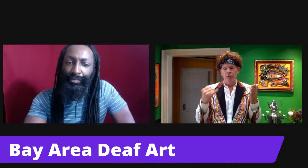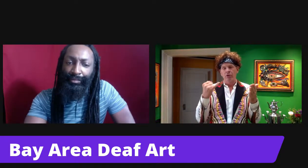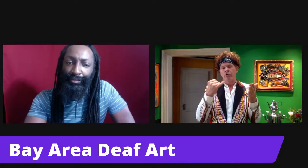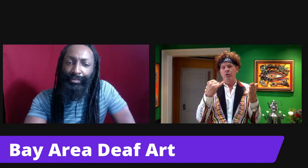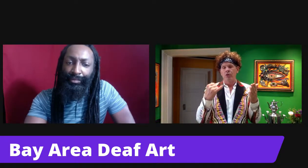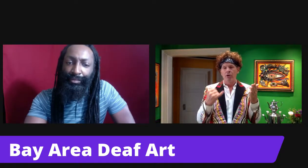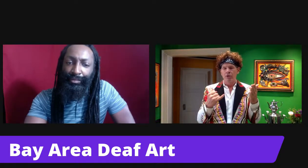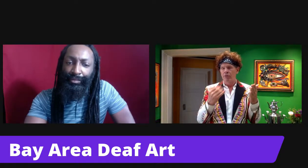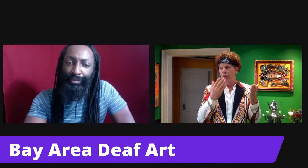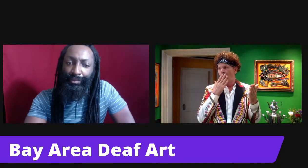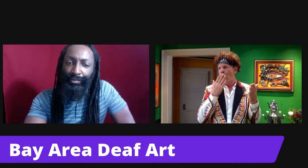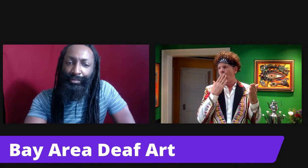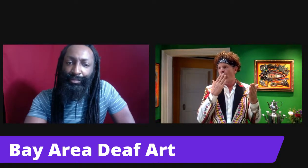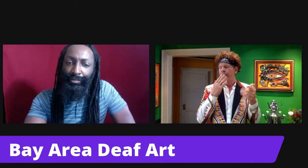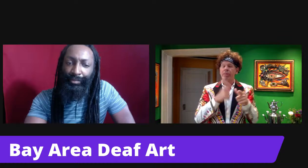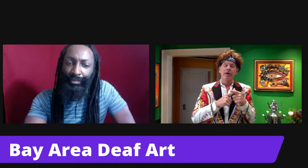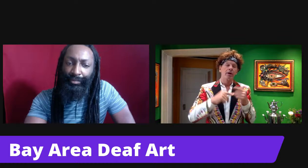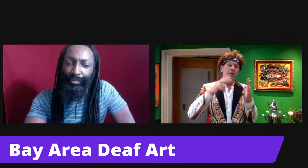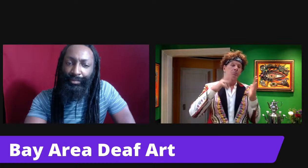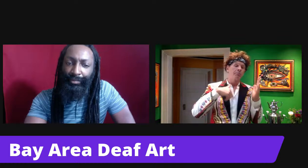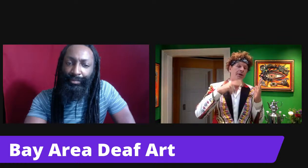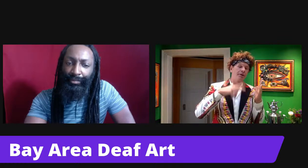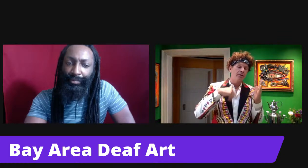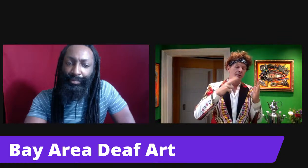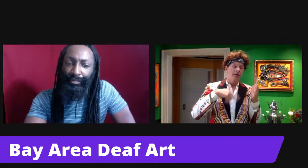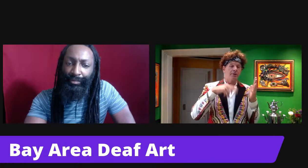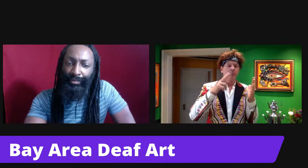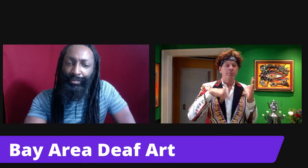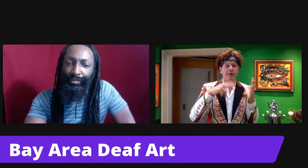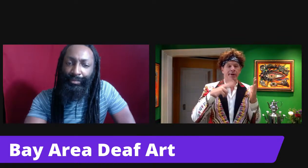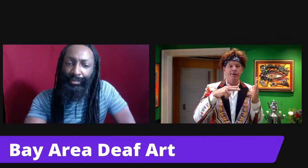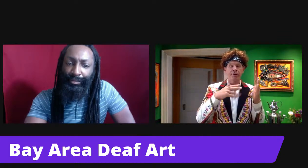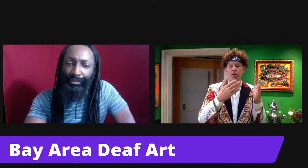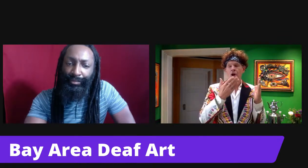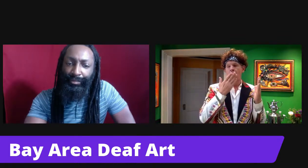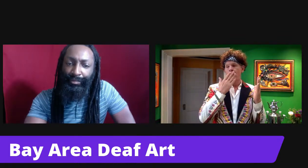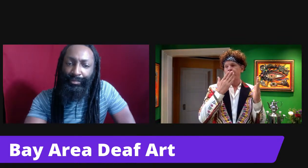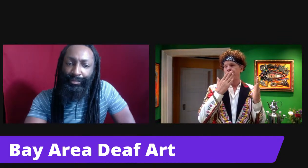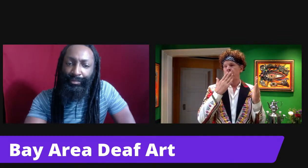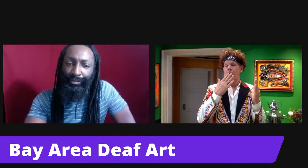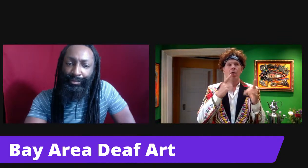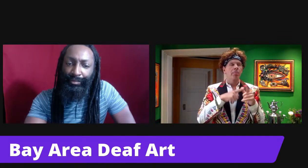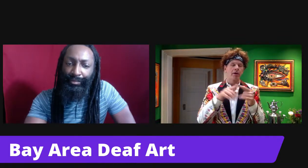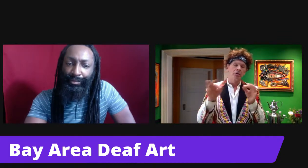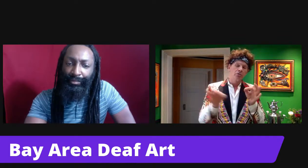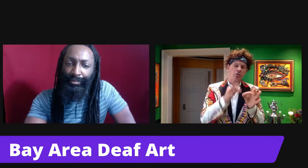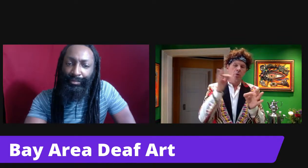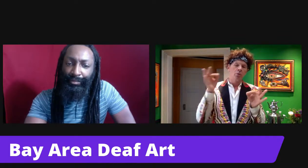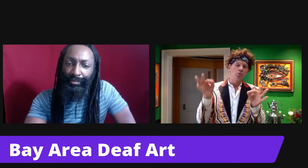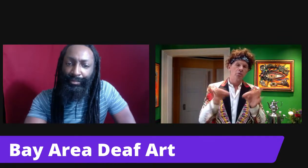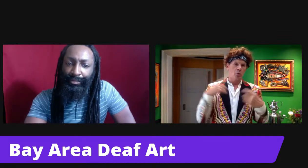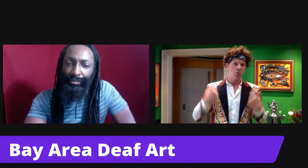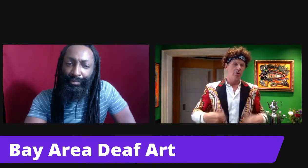And so I started moving with heart. And you know, I was just kind of going through the motions,